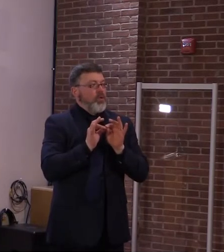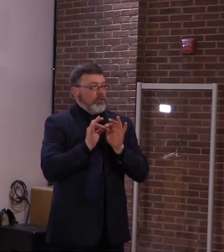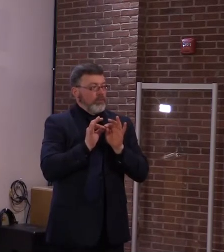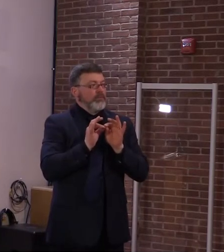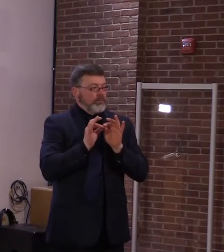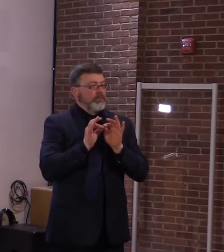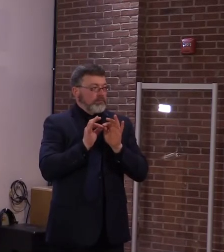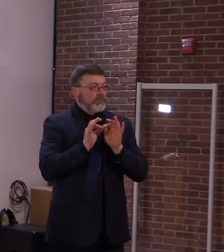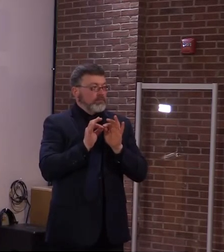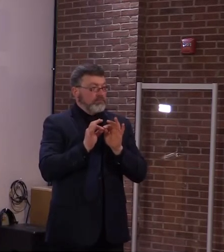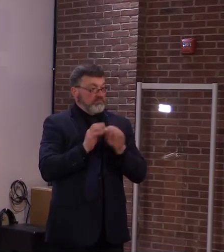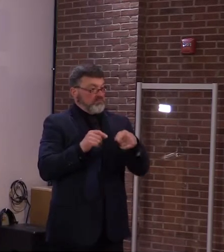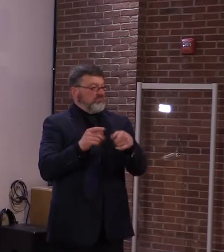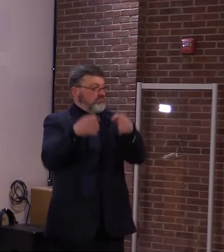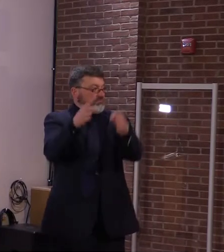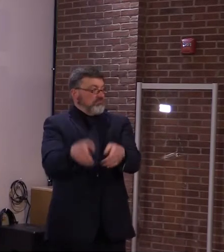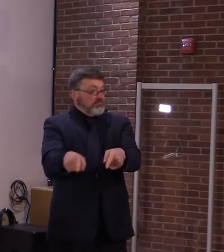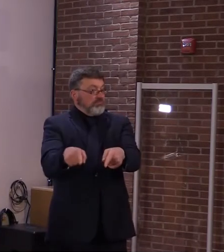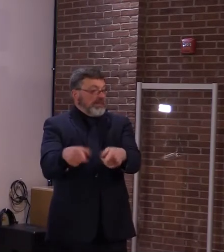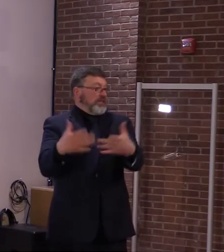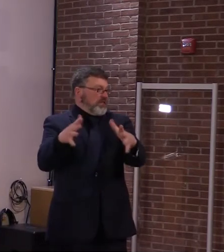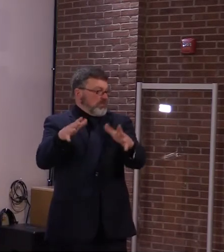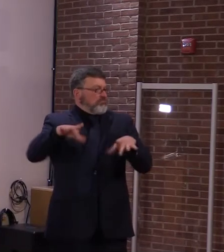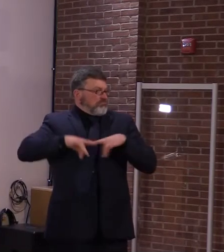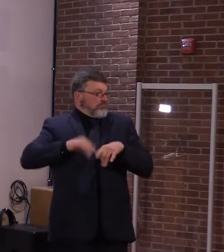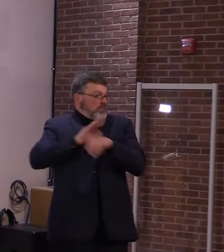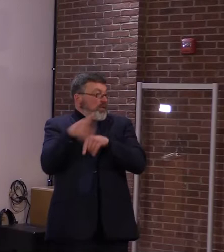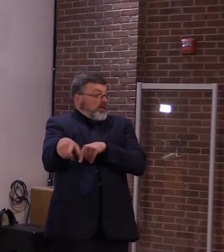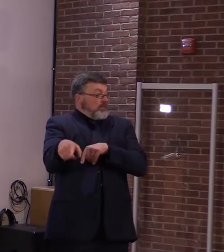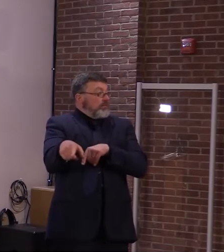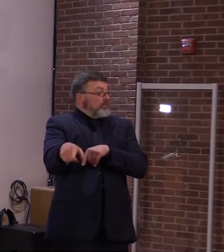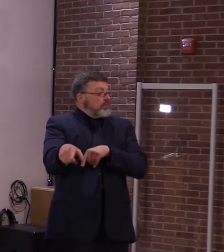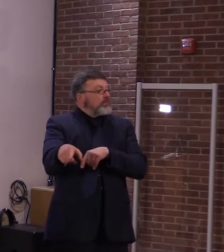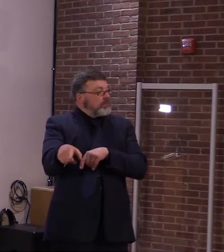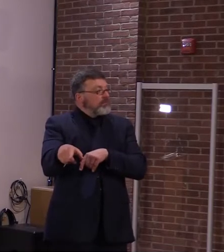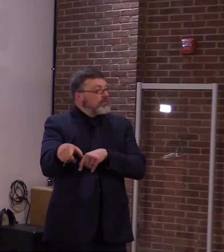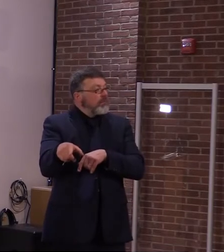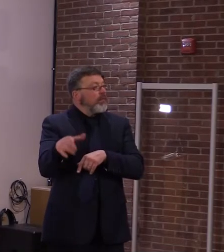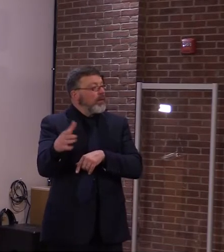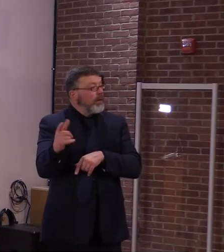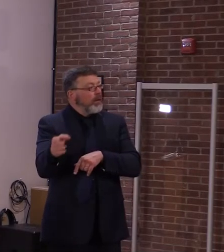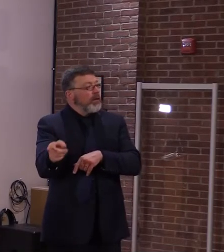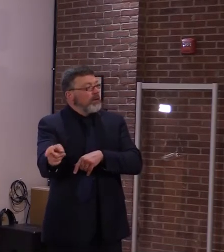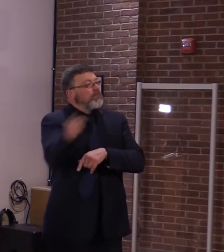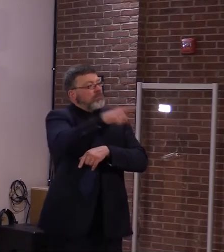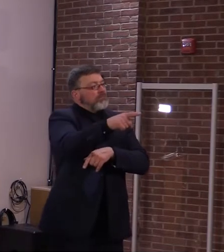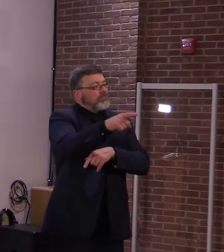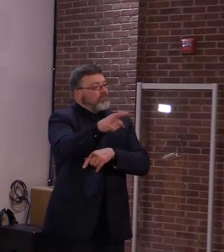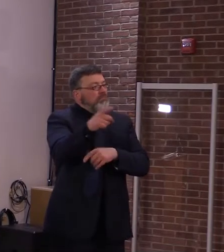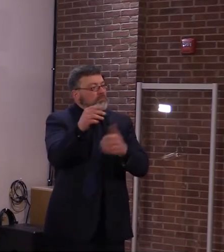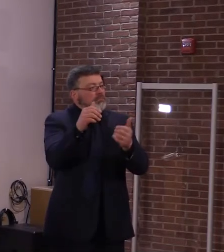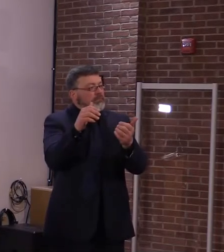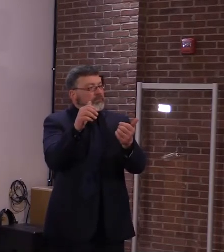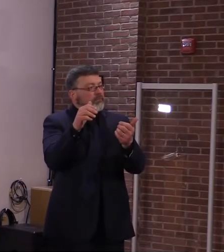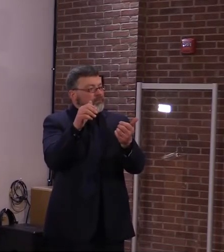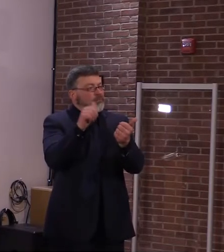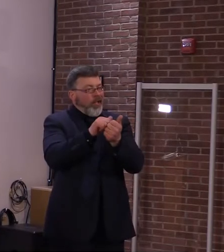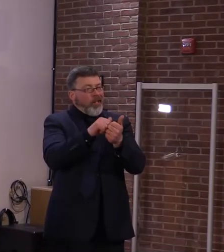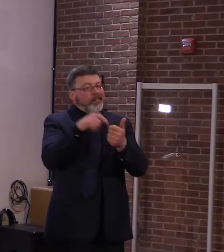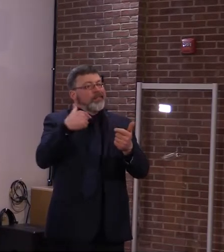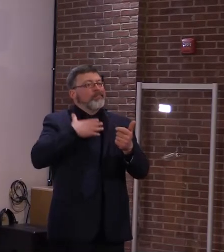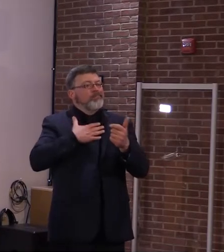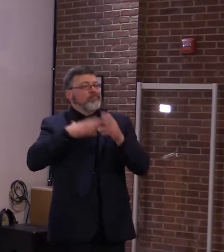and encourage that through either the SARA Alert app that we provide or other means during